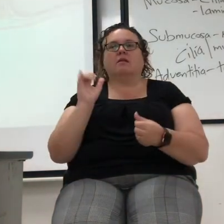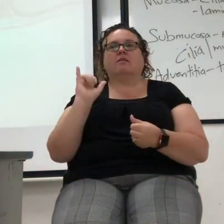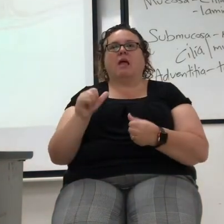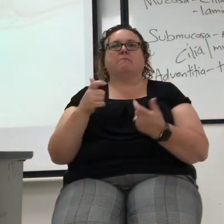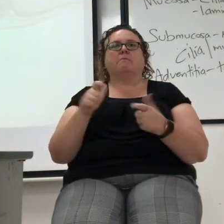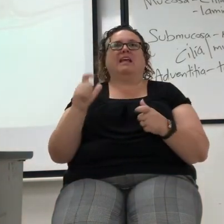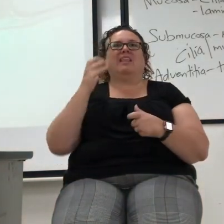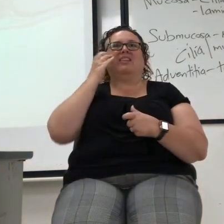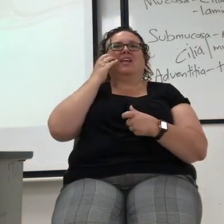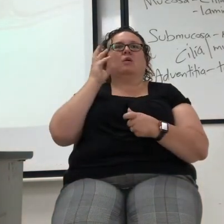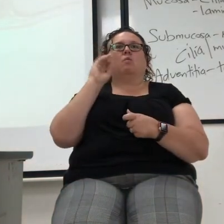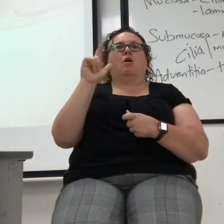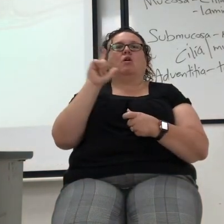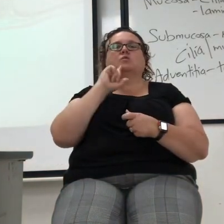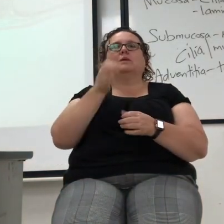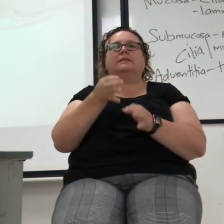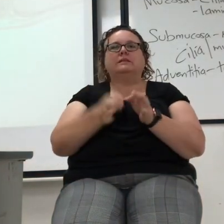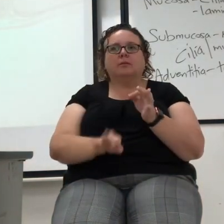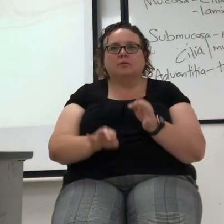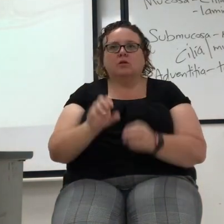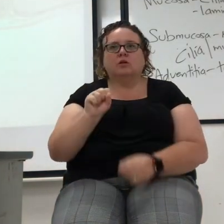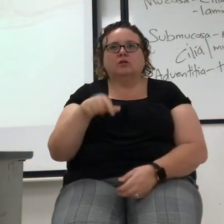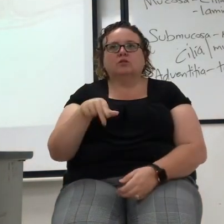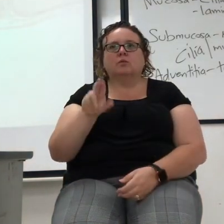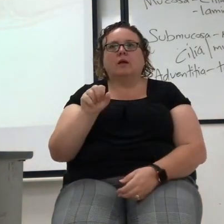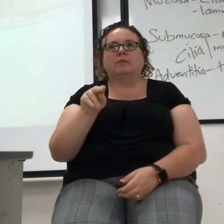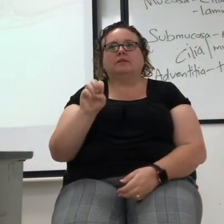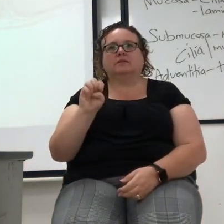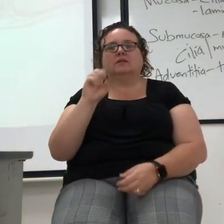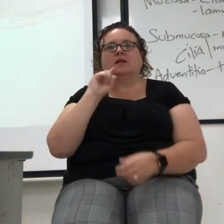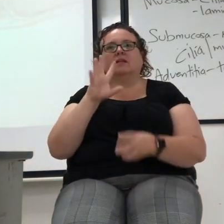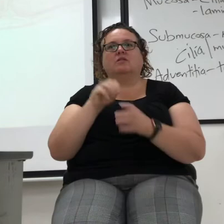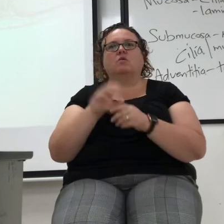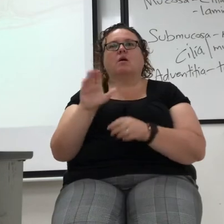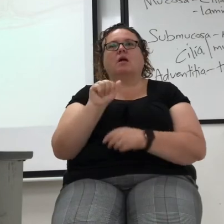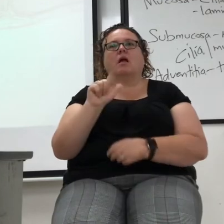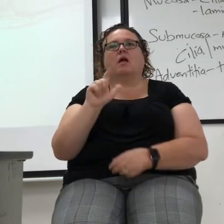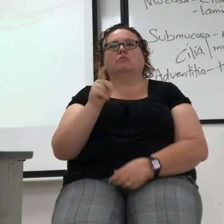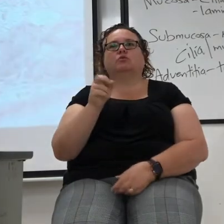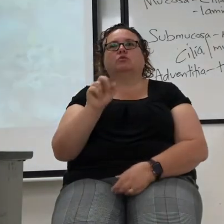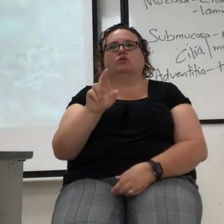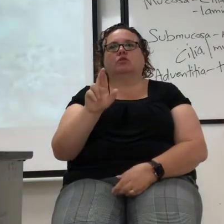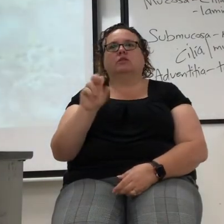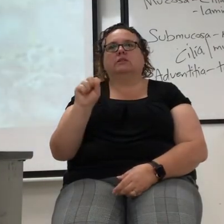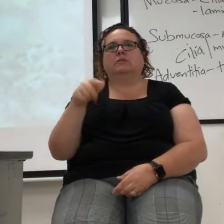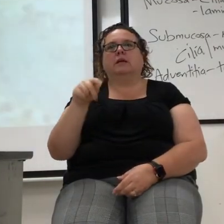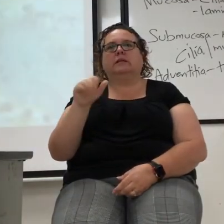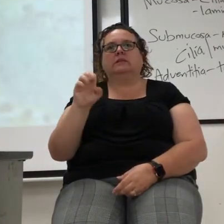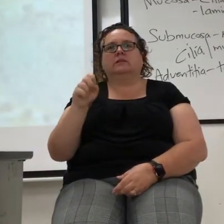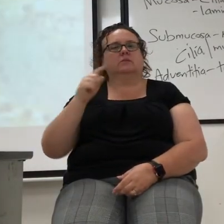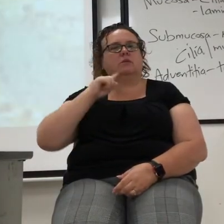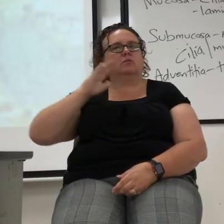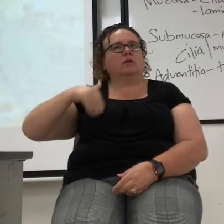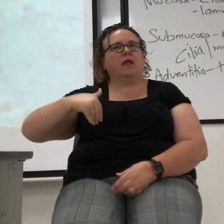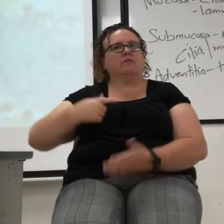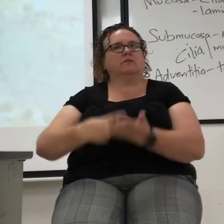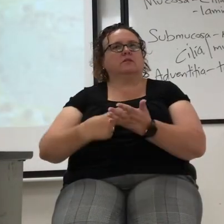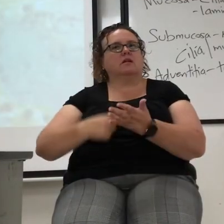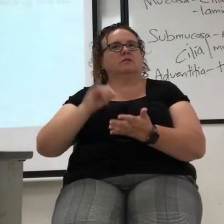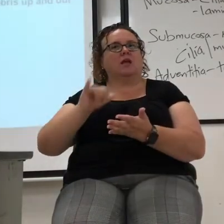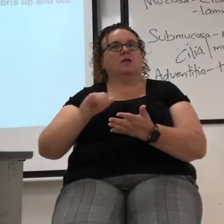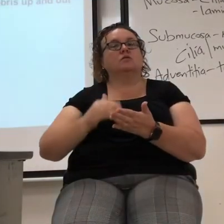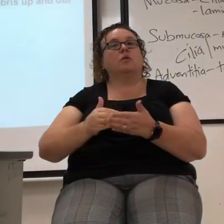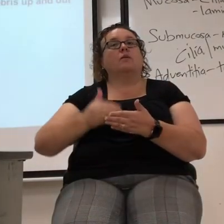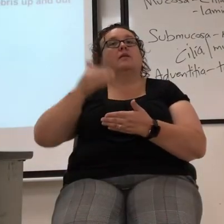wall to a simple squamous epithelial tissue in the alveolar space, but we're not there yet. So we'll go to the